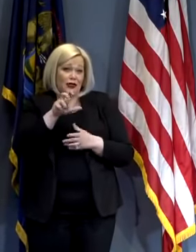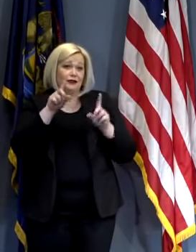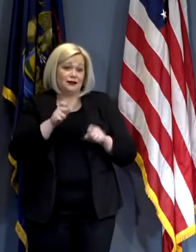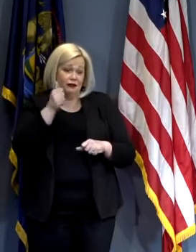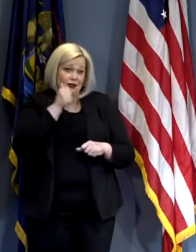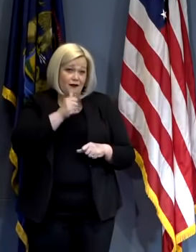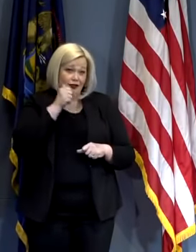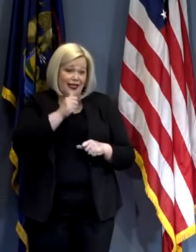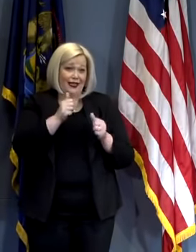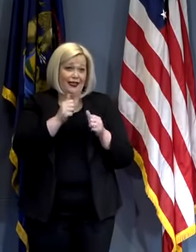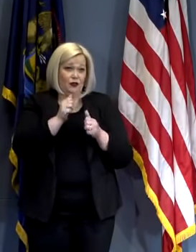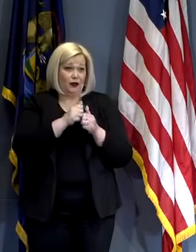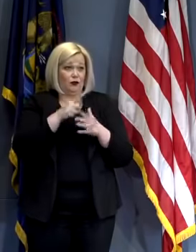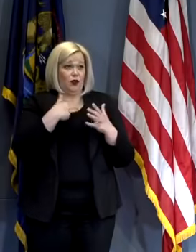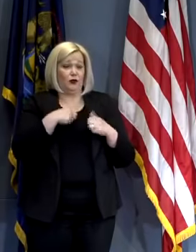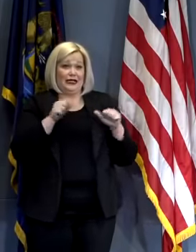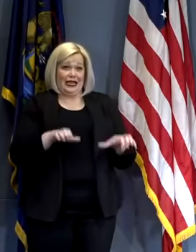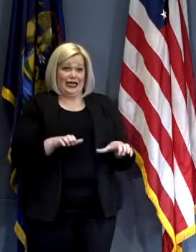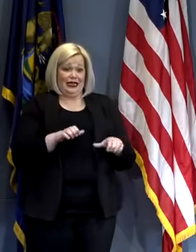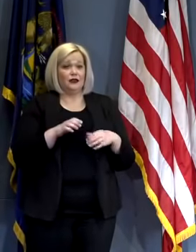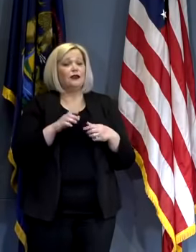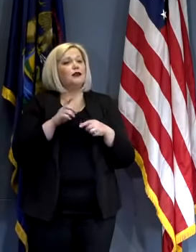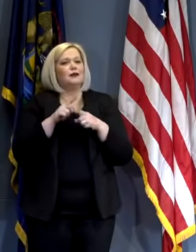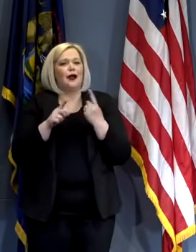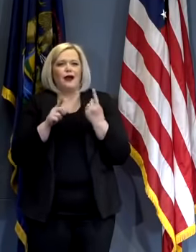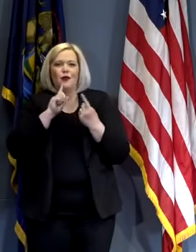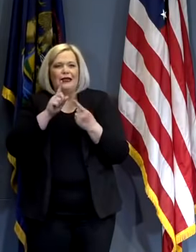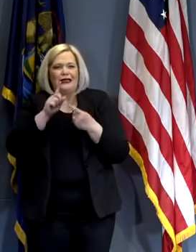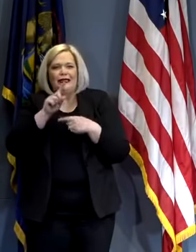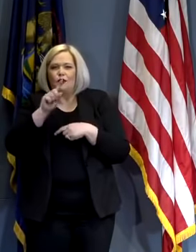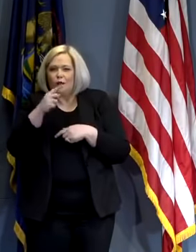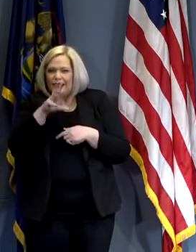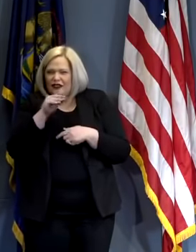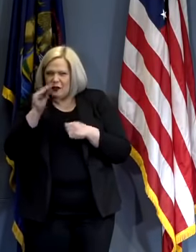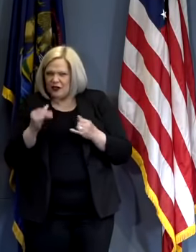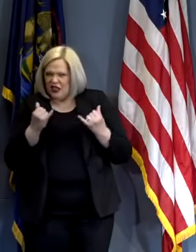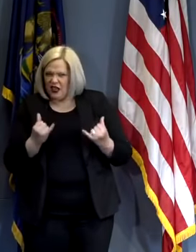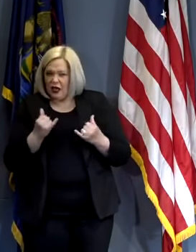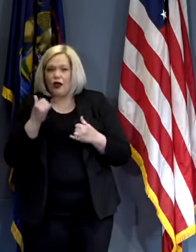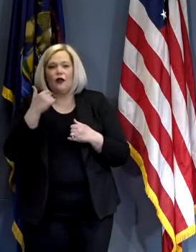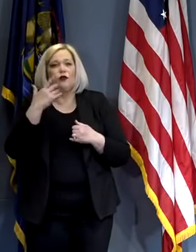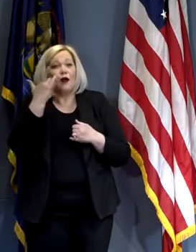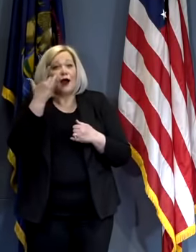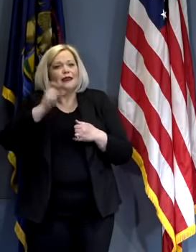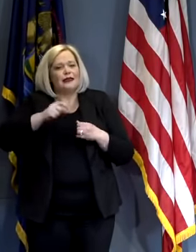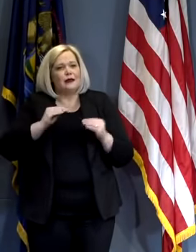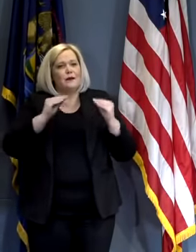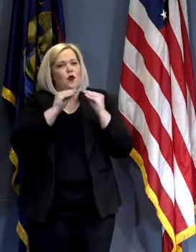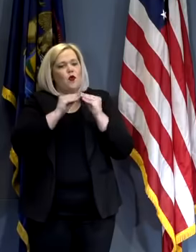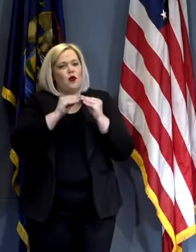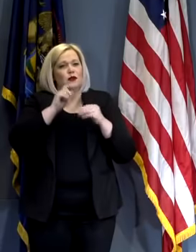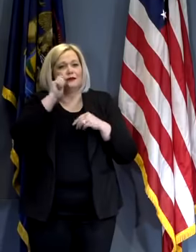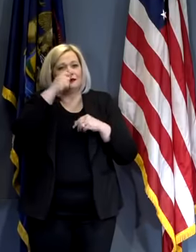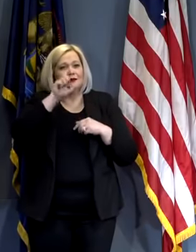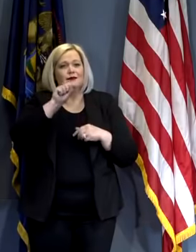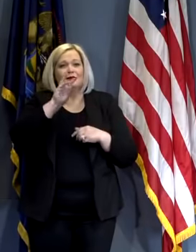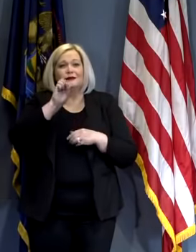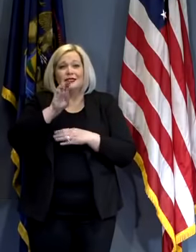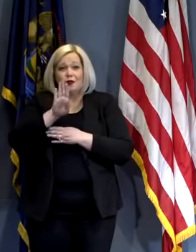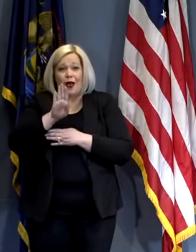capacity. The reality is we're about half of that because we need additional swabs and reagents.